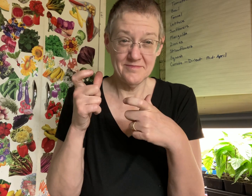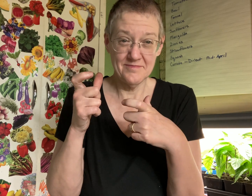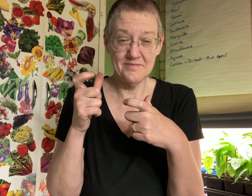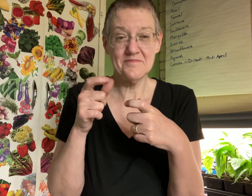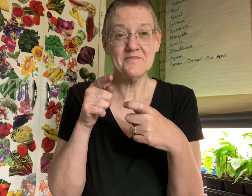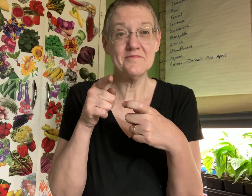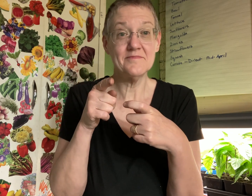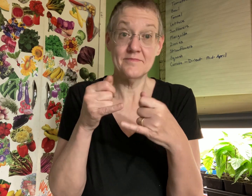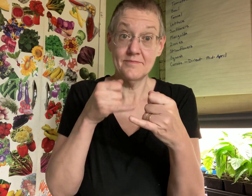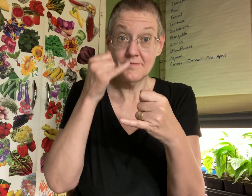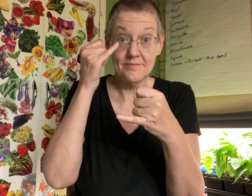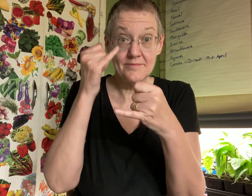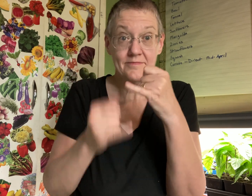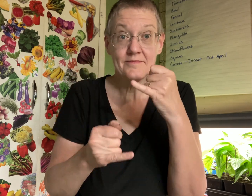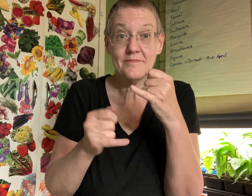so fast.